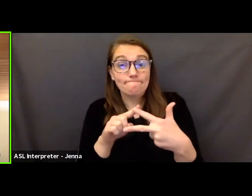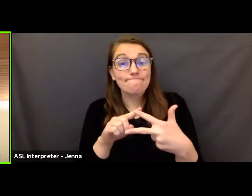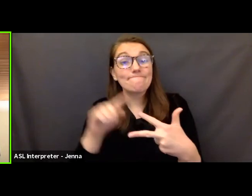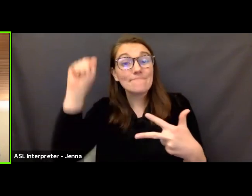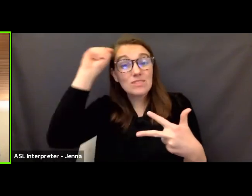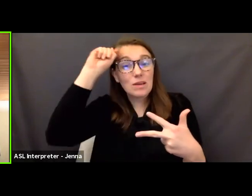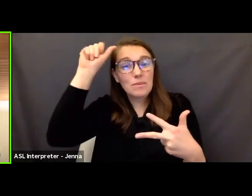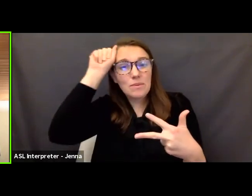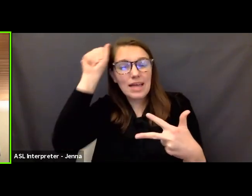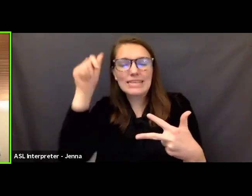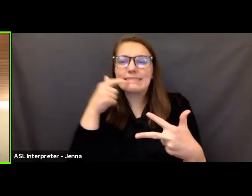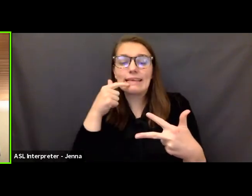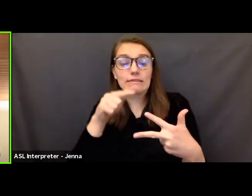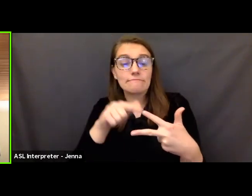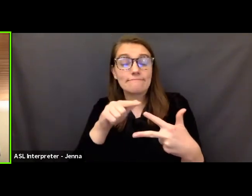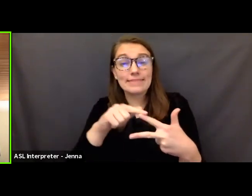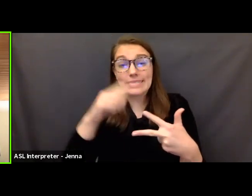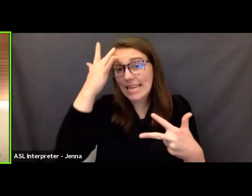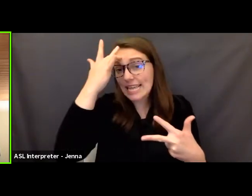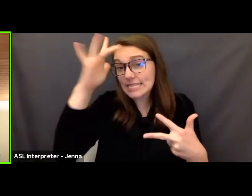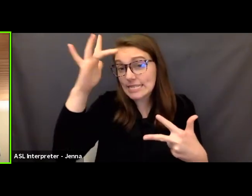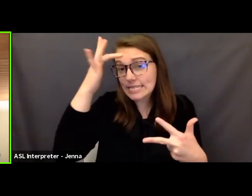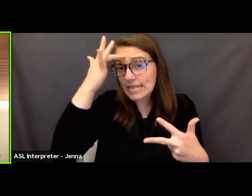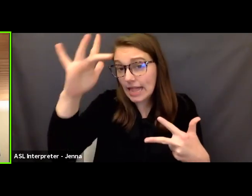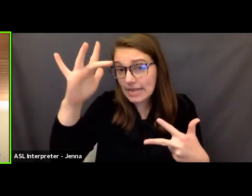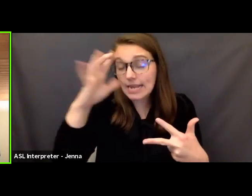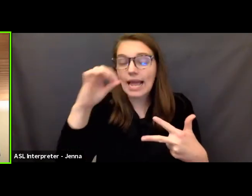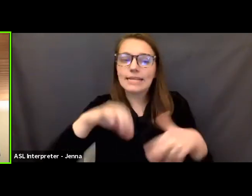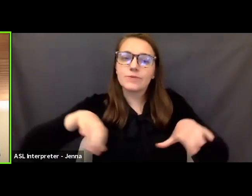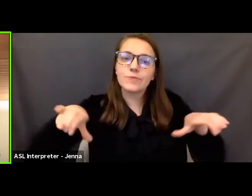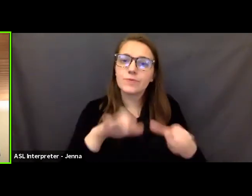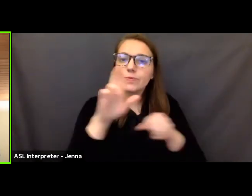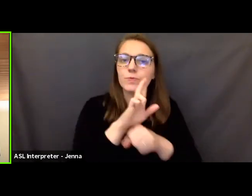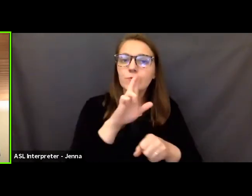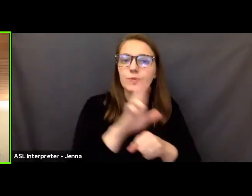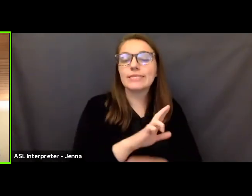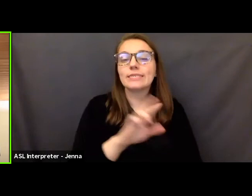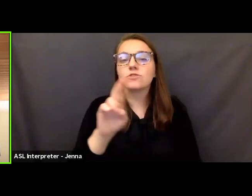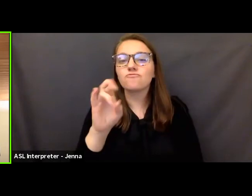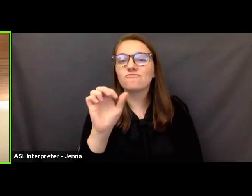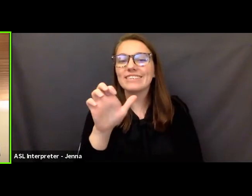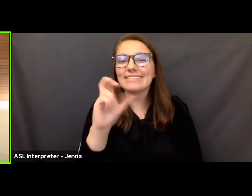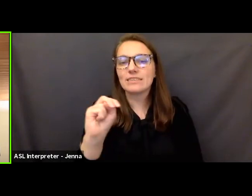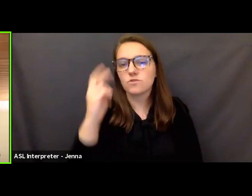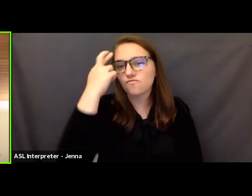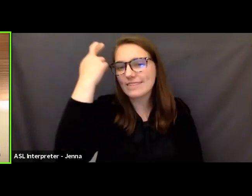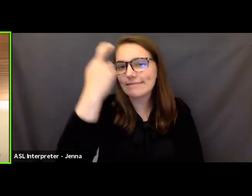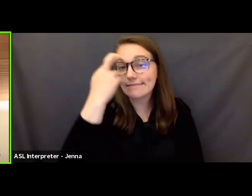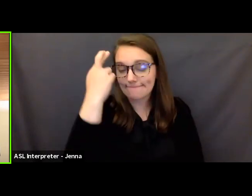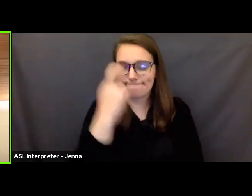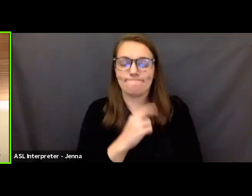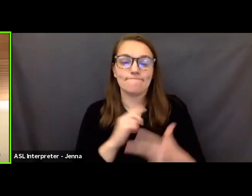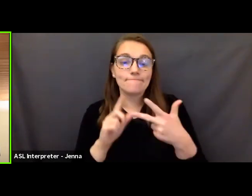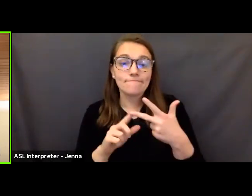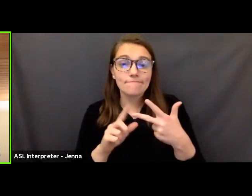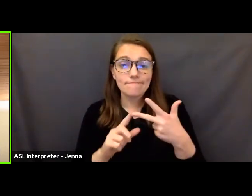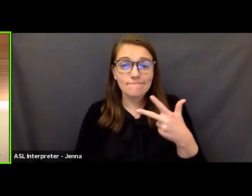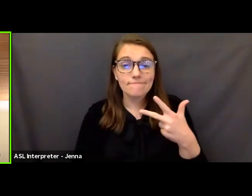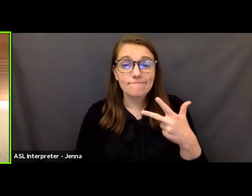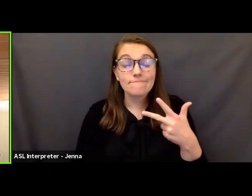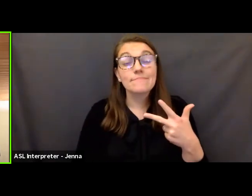intellect and the derivative intellectual act called the use of reason. And three,